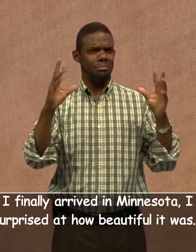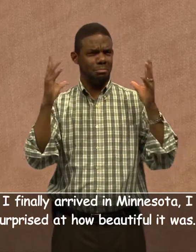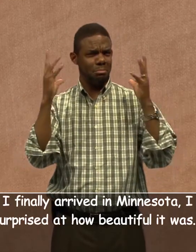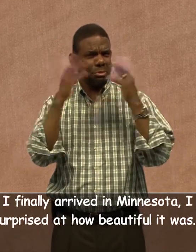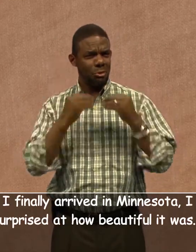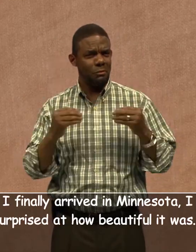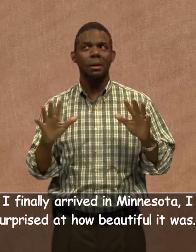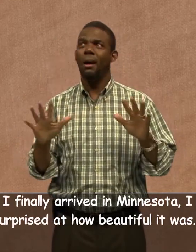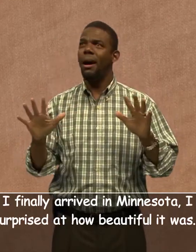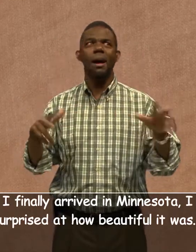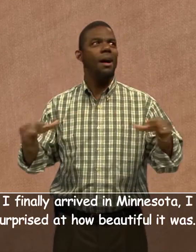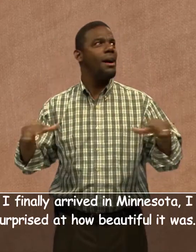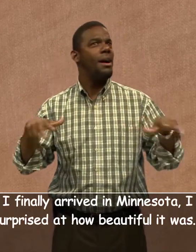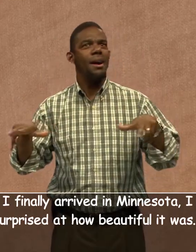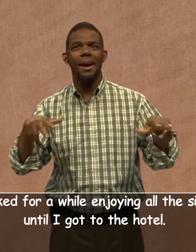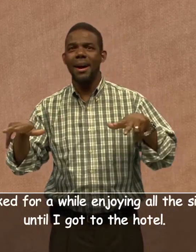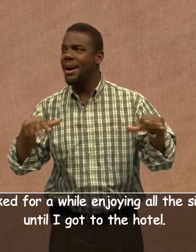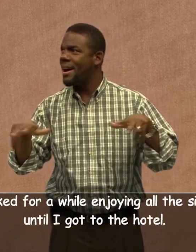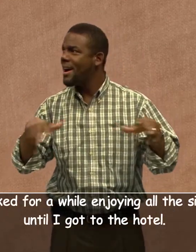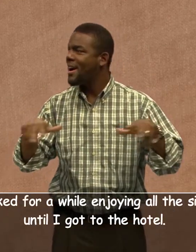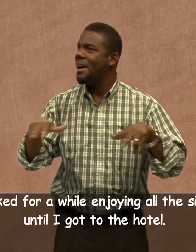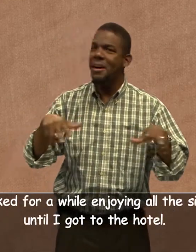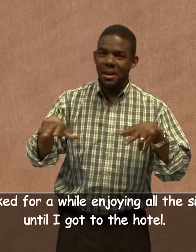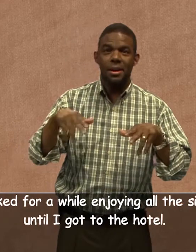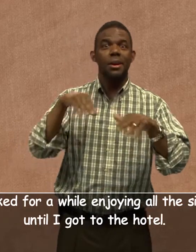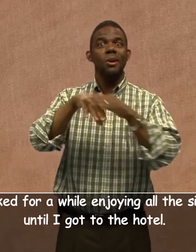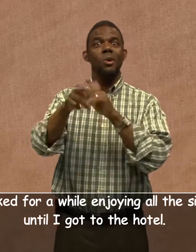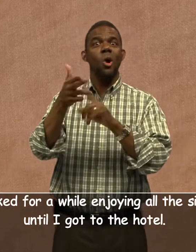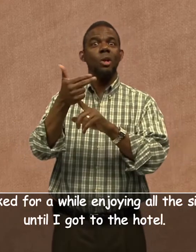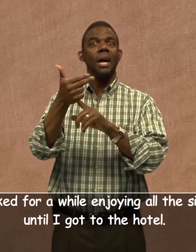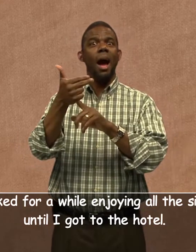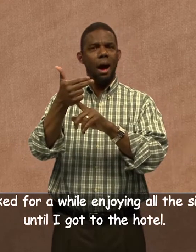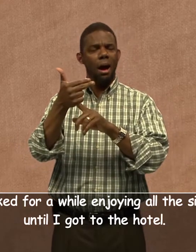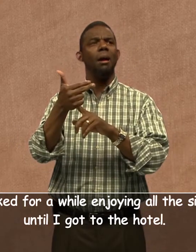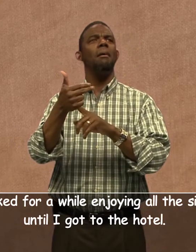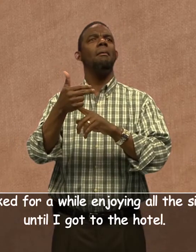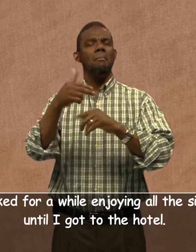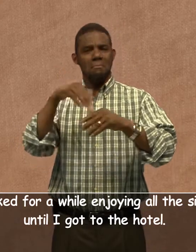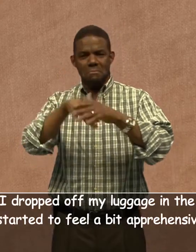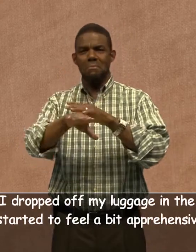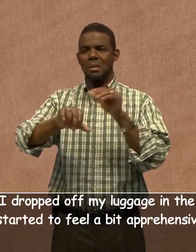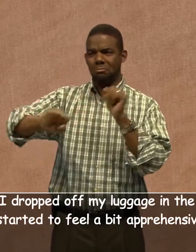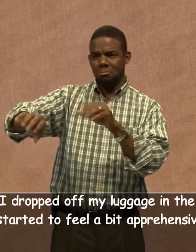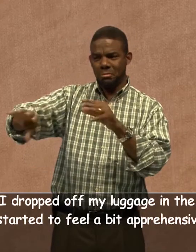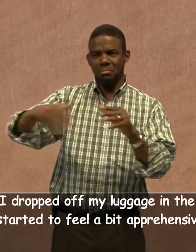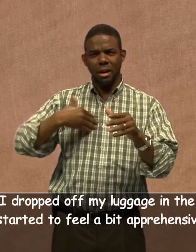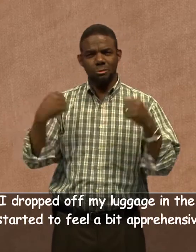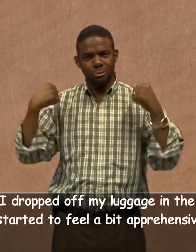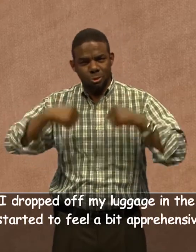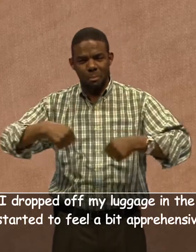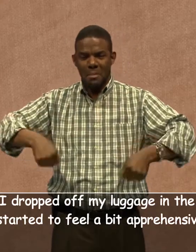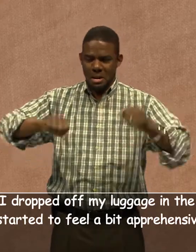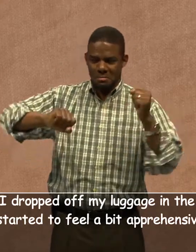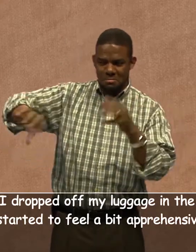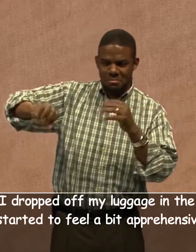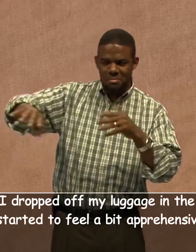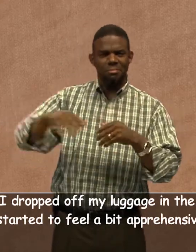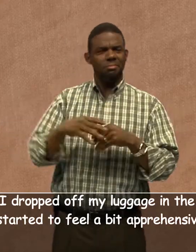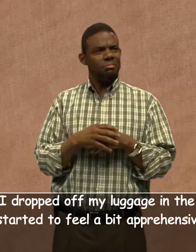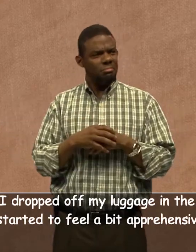was surprised at how beautiful it was. I walked for a while enjoying all the sights until I got to the hotel. After I dropped off my luggage in the room, I started